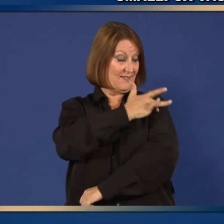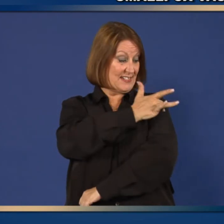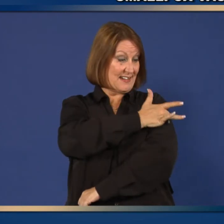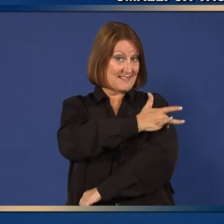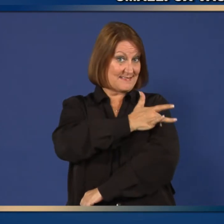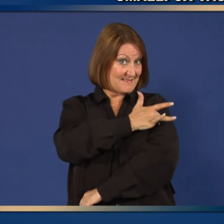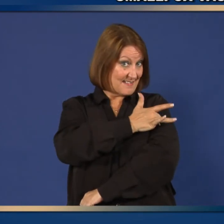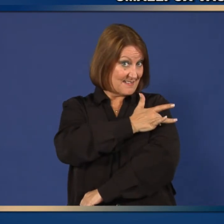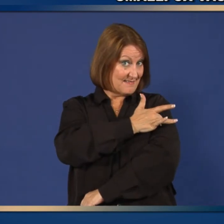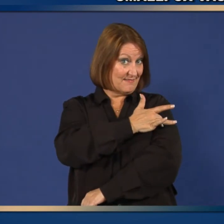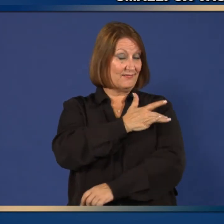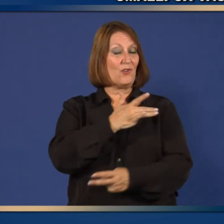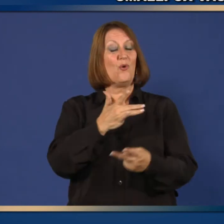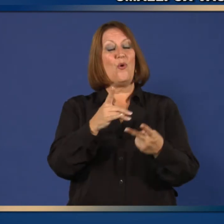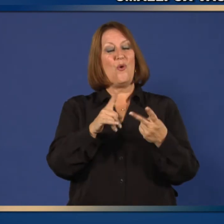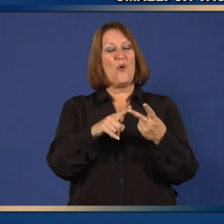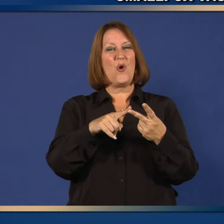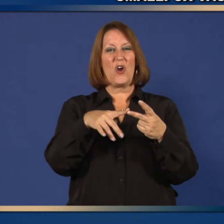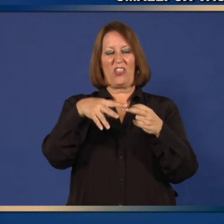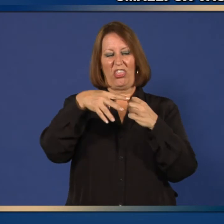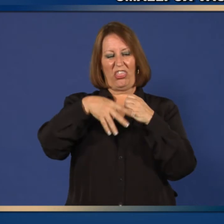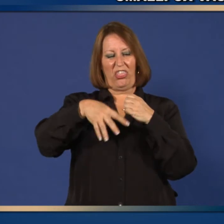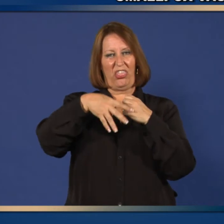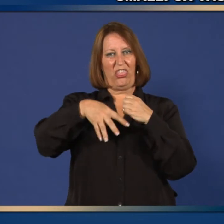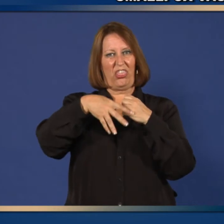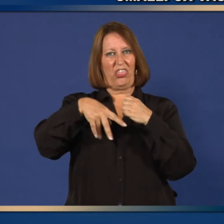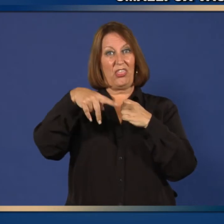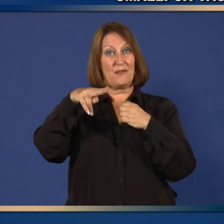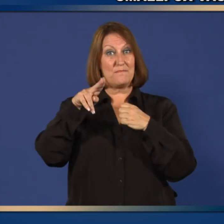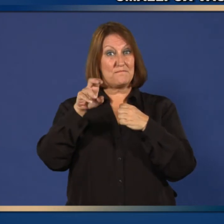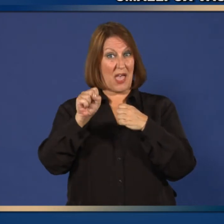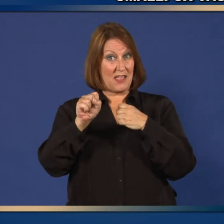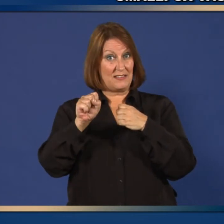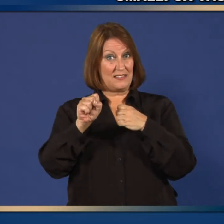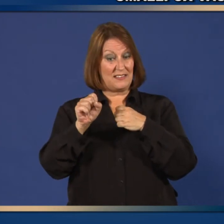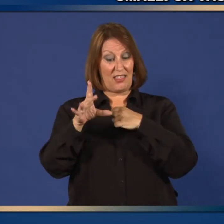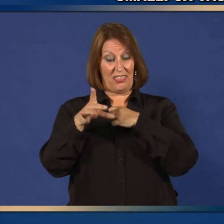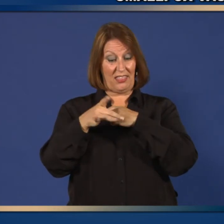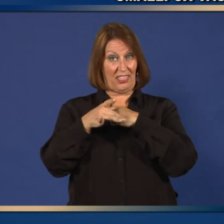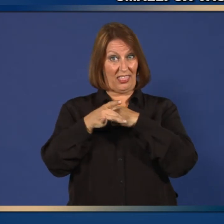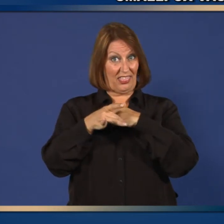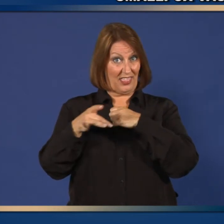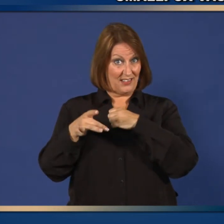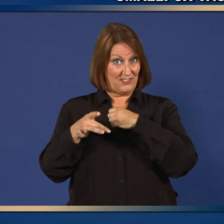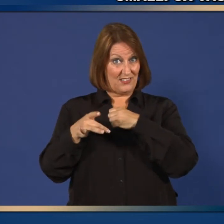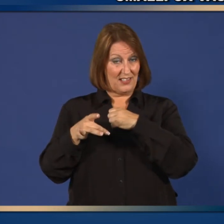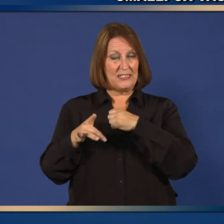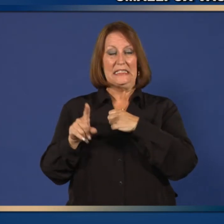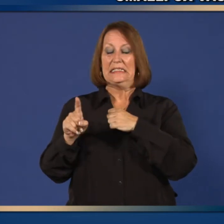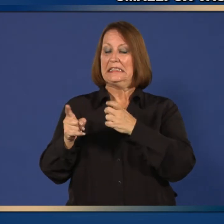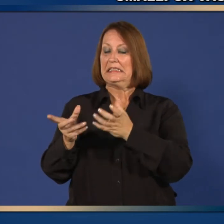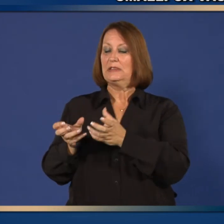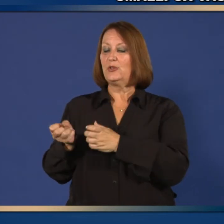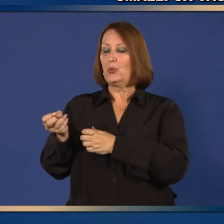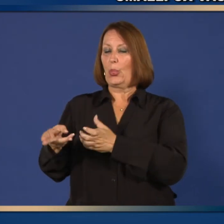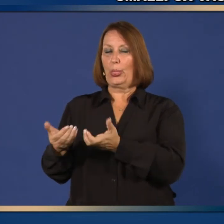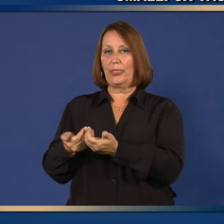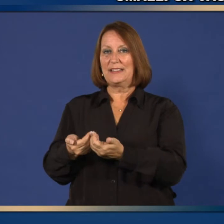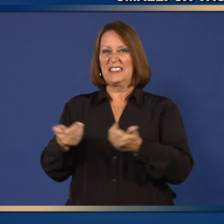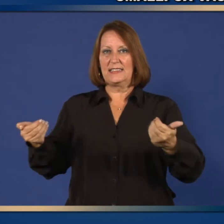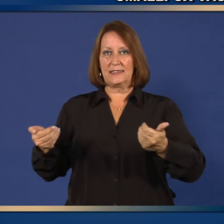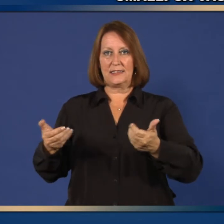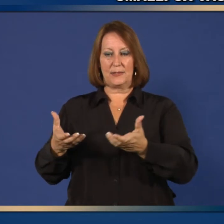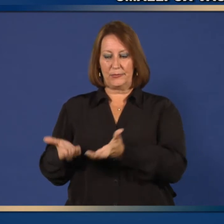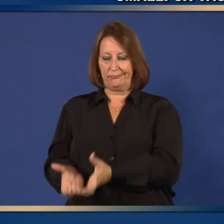towels, sheets, and other items that may come into contact with your vaccination